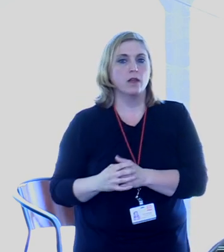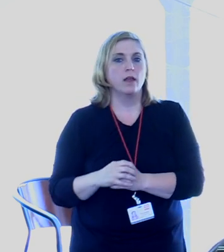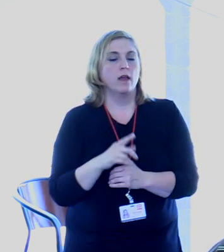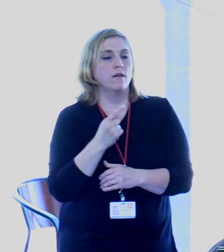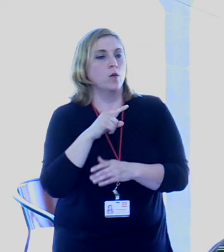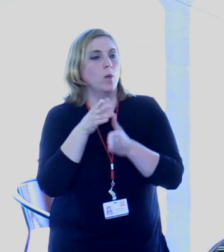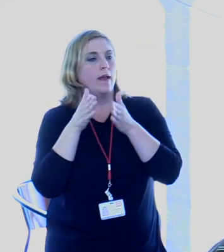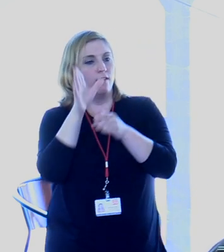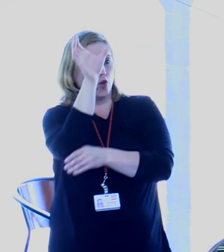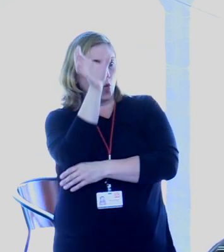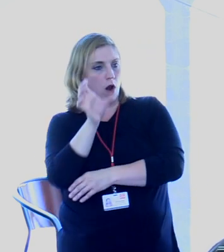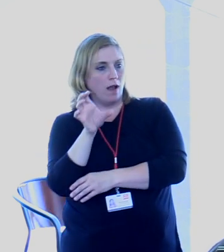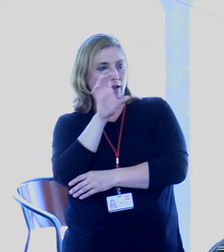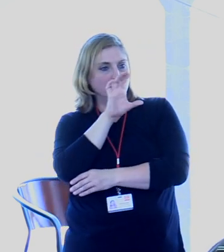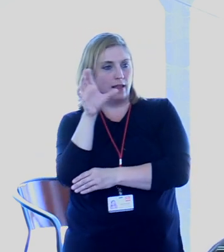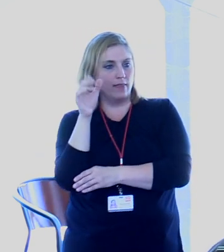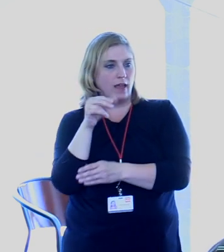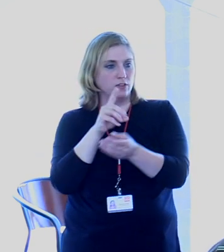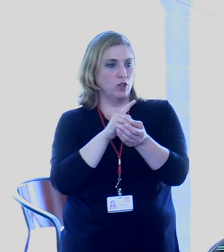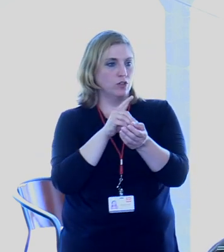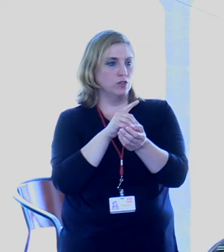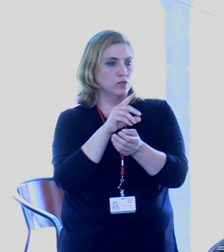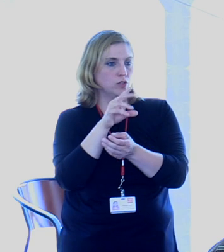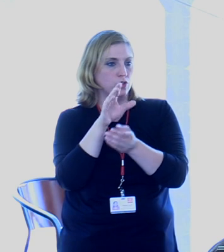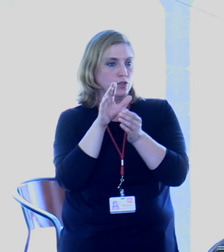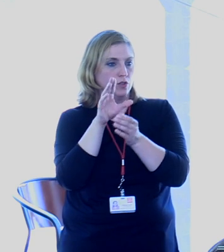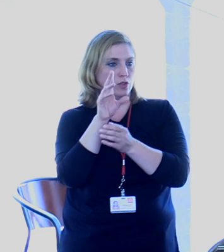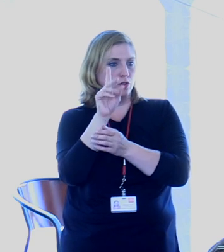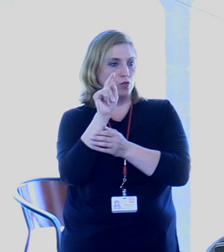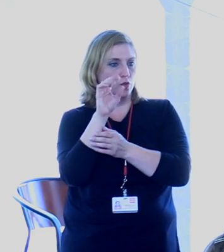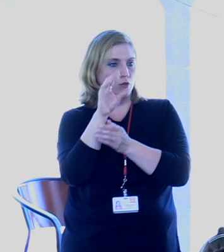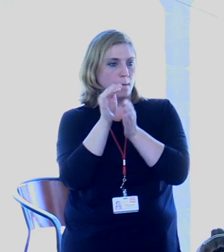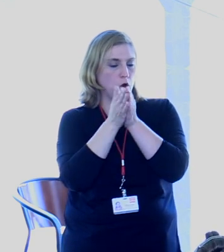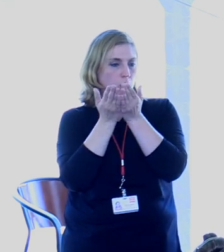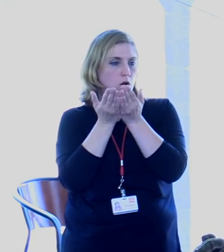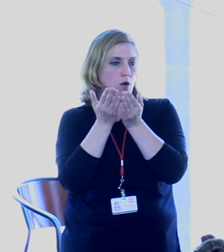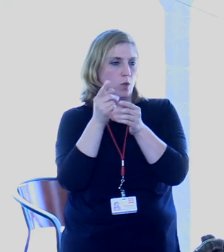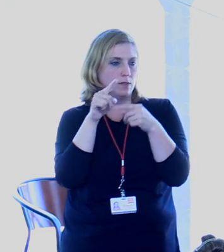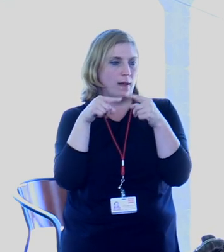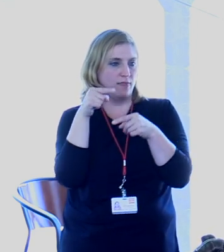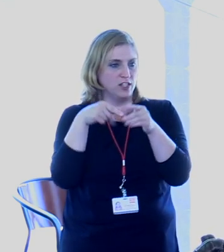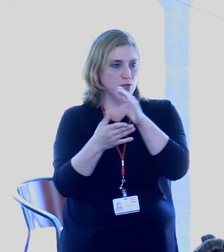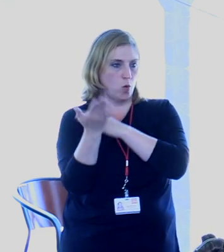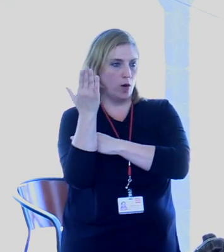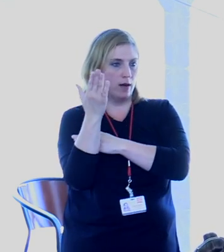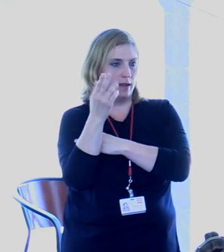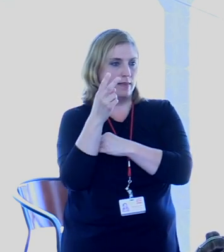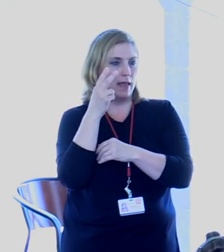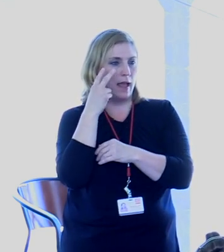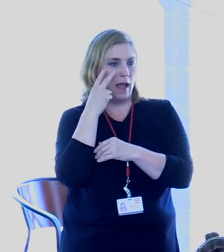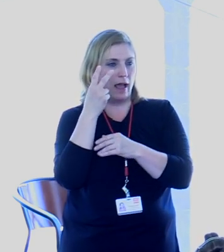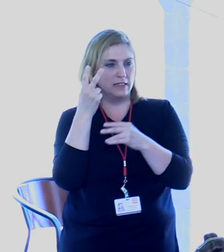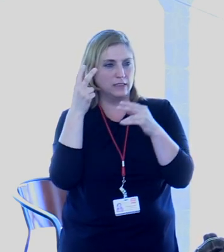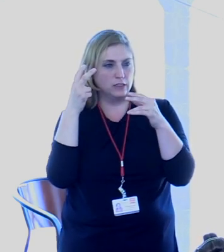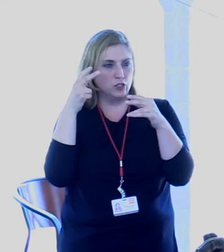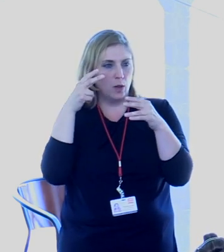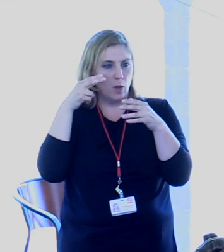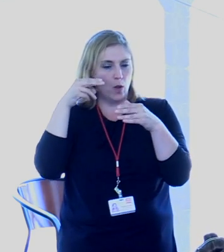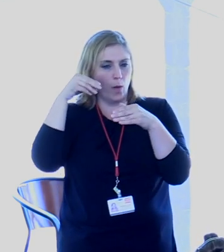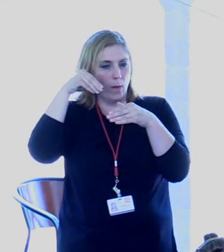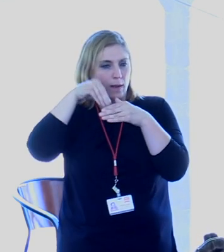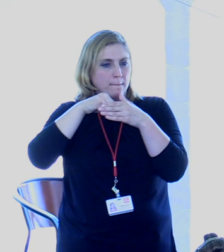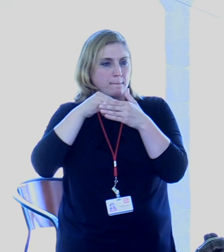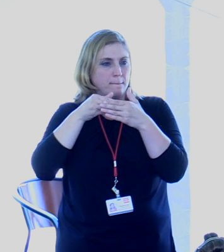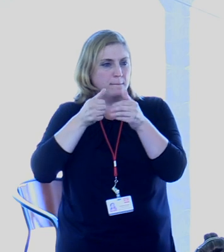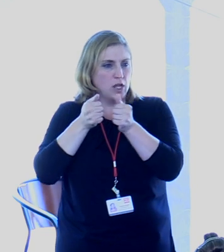cross that Dr. Shree spoke about this morning. So to have the eyes to penetrate